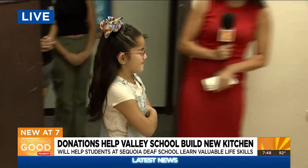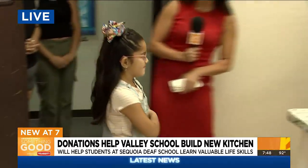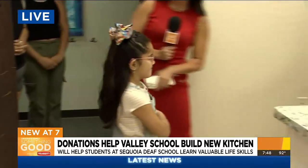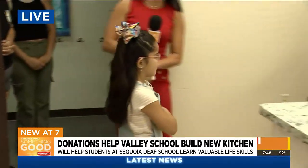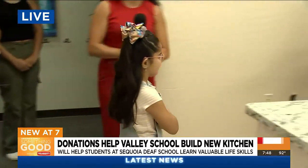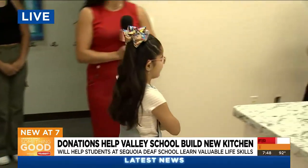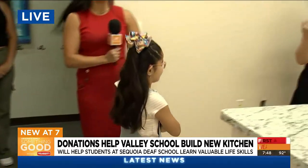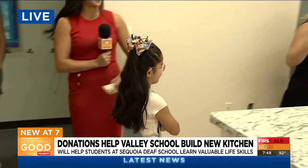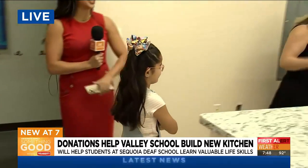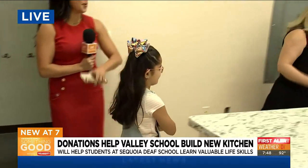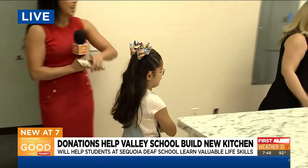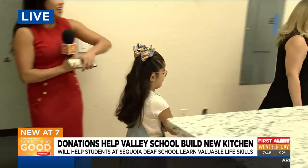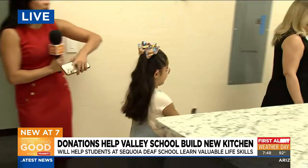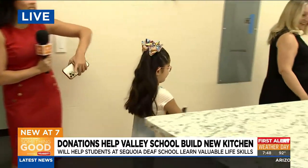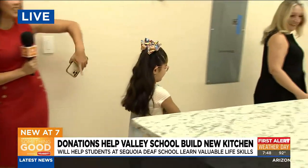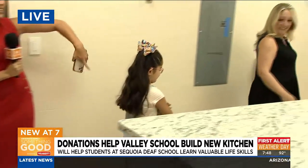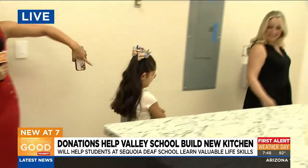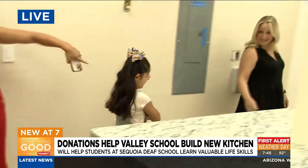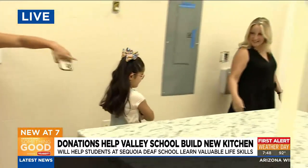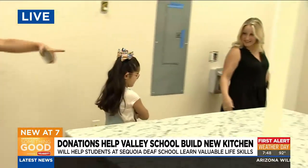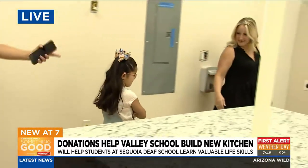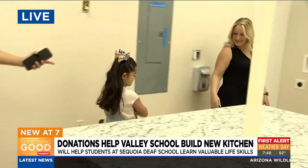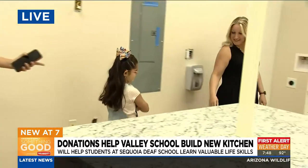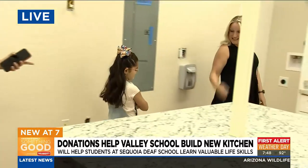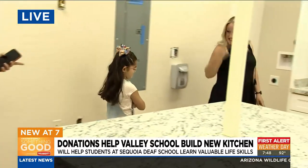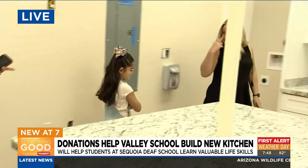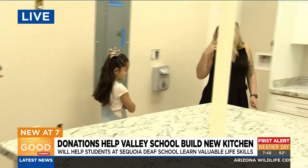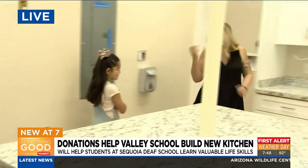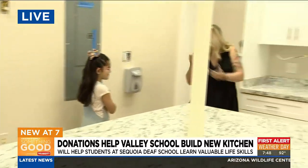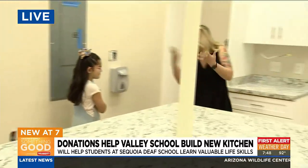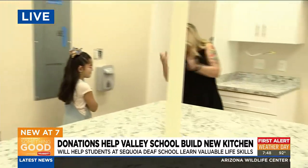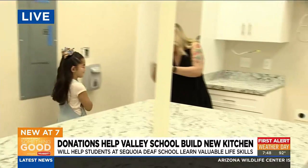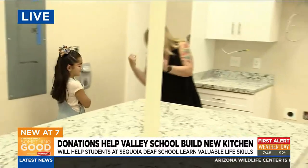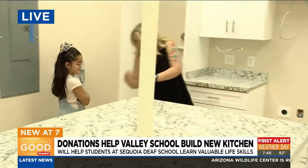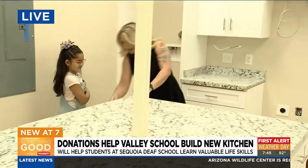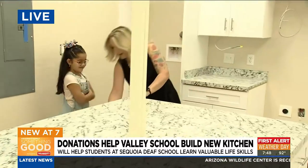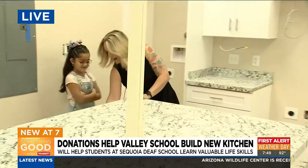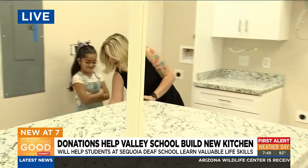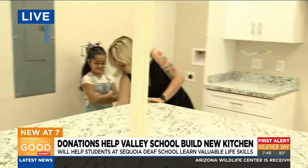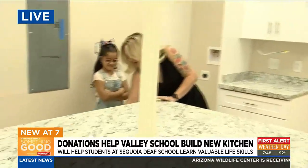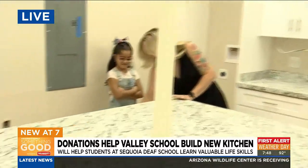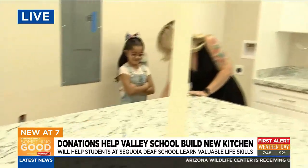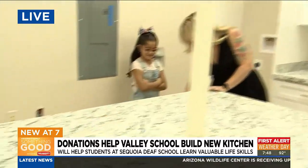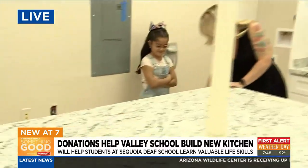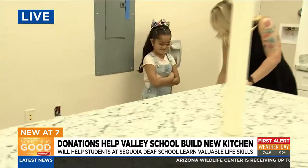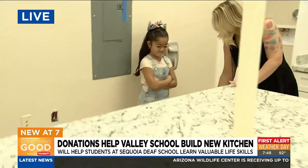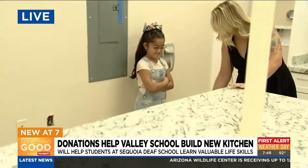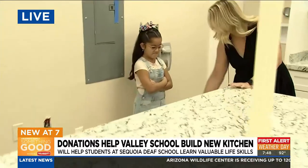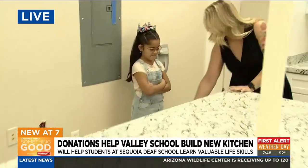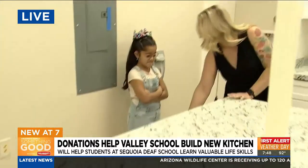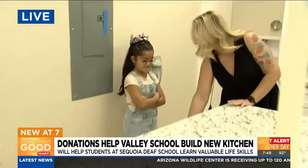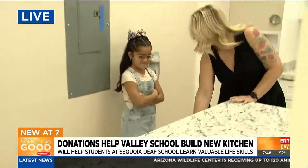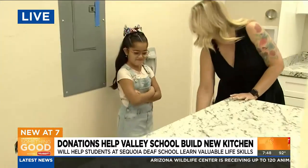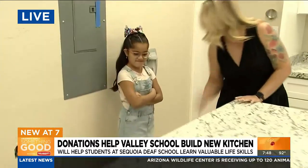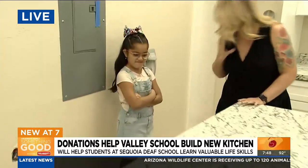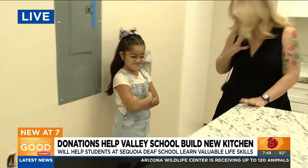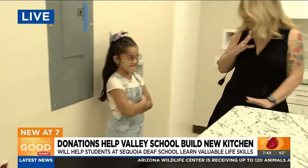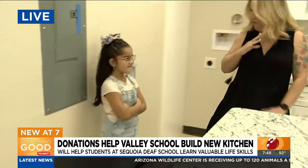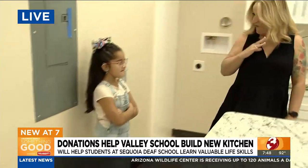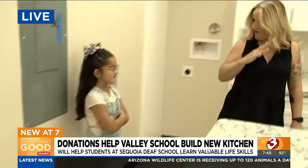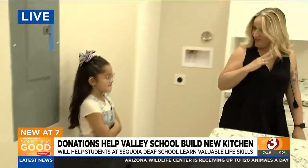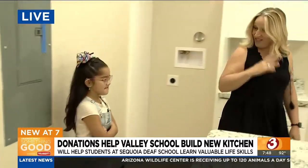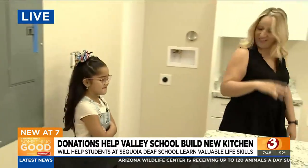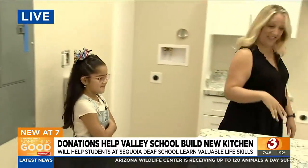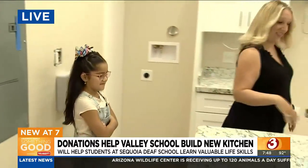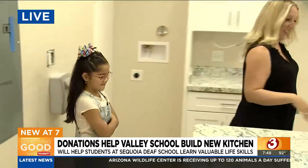Yeah, go ahead. And then, perfect. So, you can see that. Look at this, guys. This is brand new. Thanks to that donor, Nicole. I want to talk about,